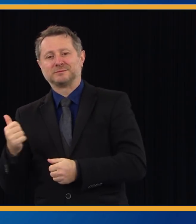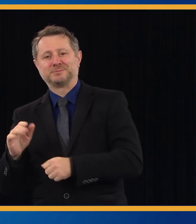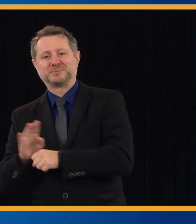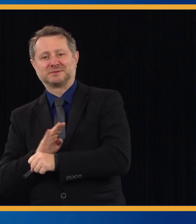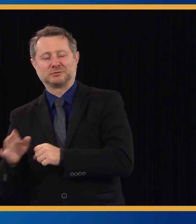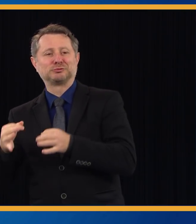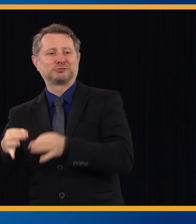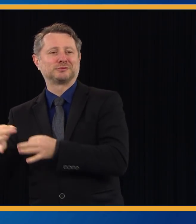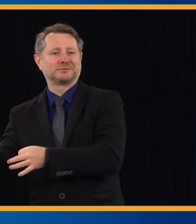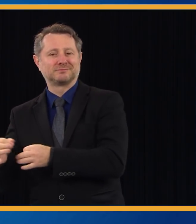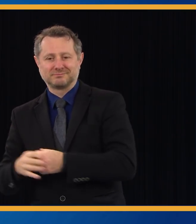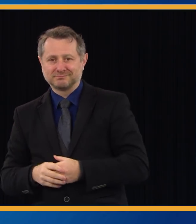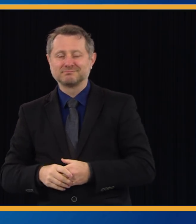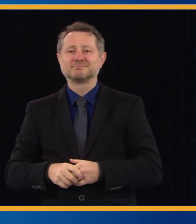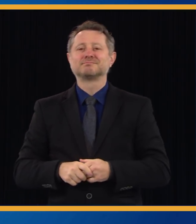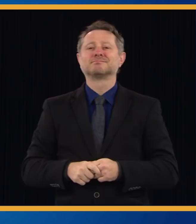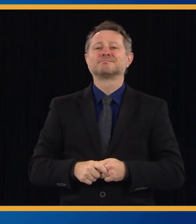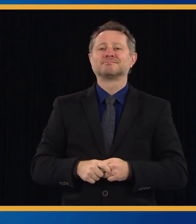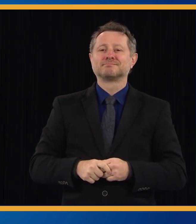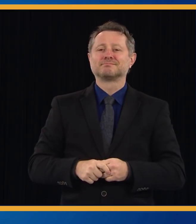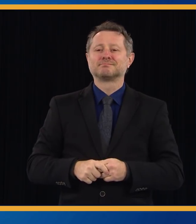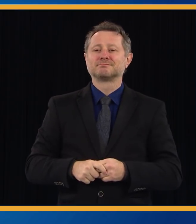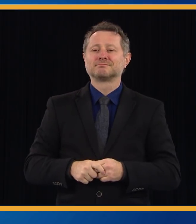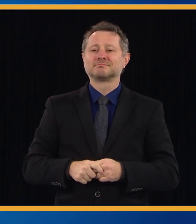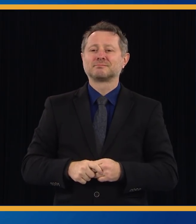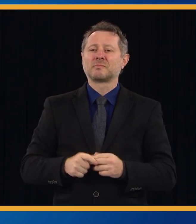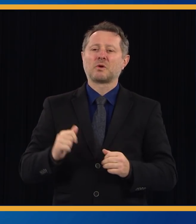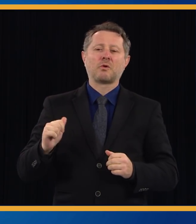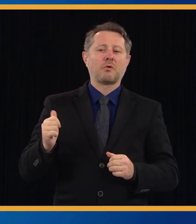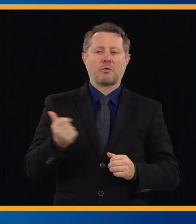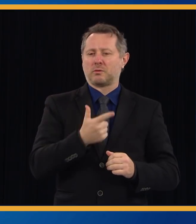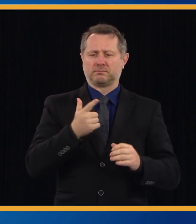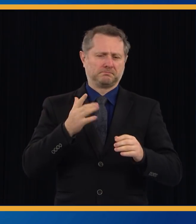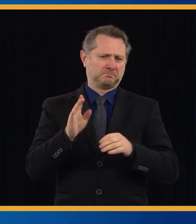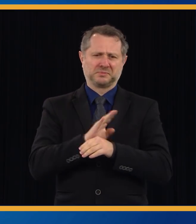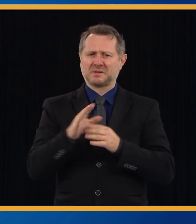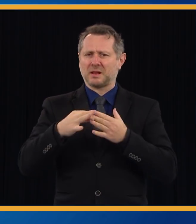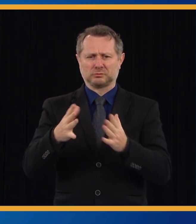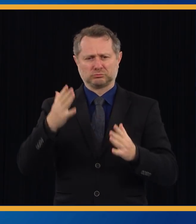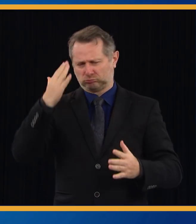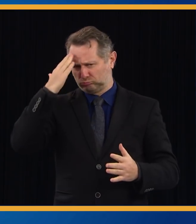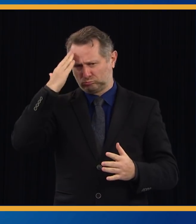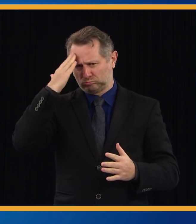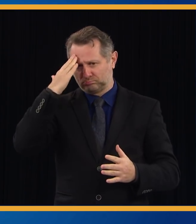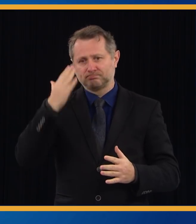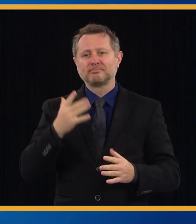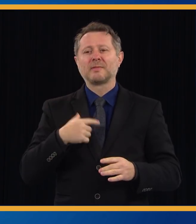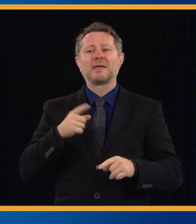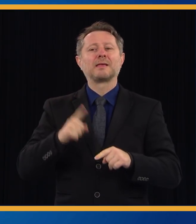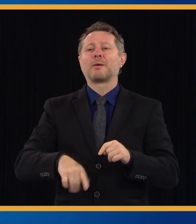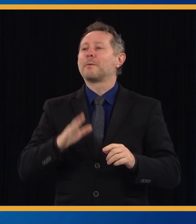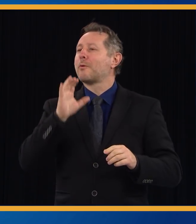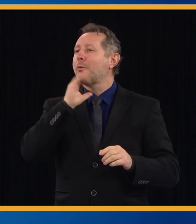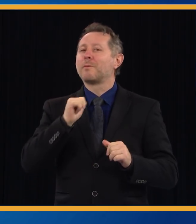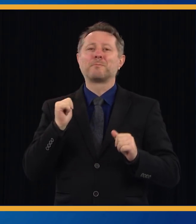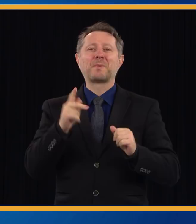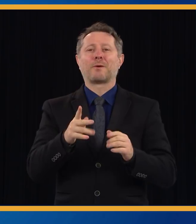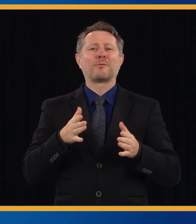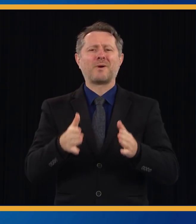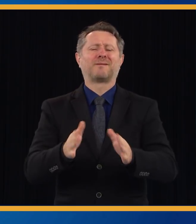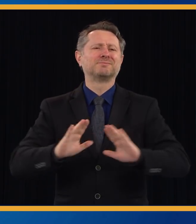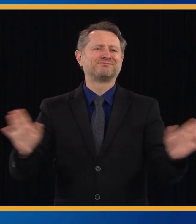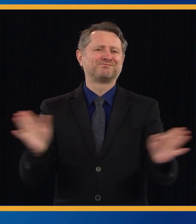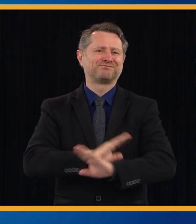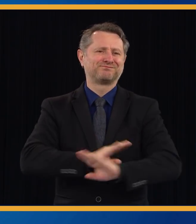decisions. Because I think every business leader gets, you can't go back to where you were. We have to go back